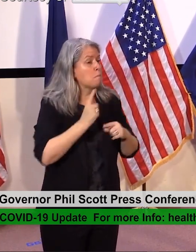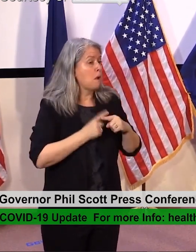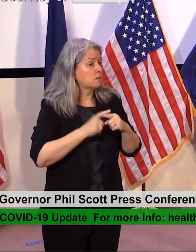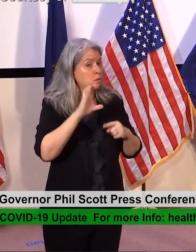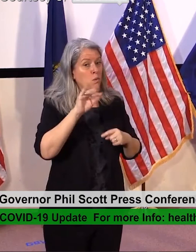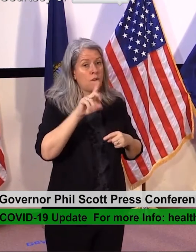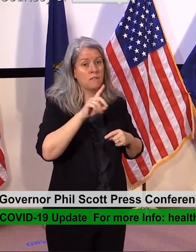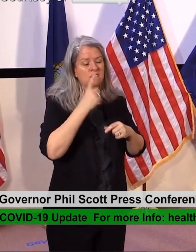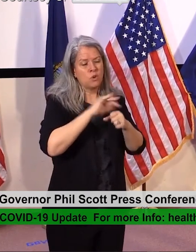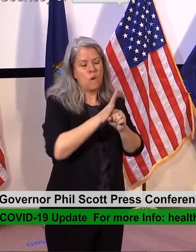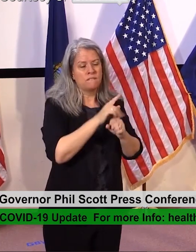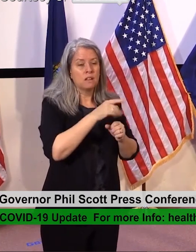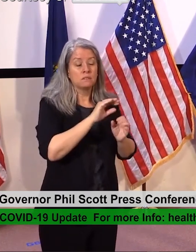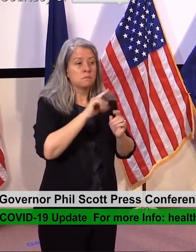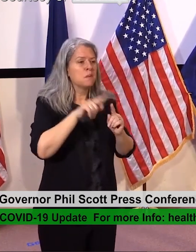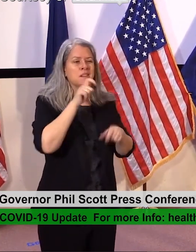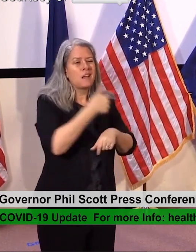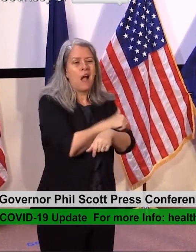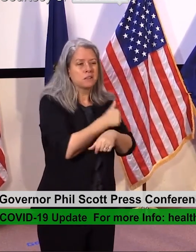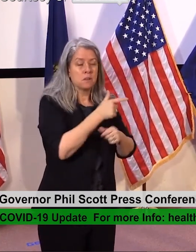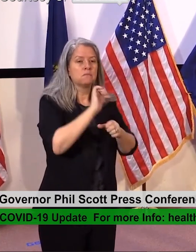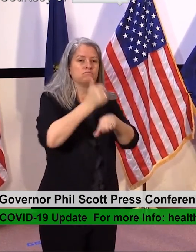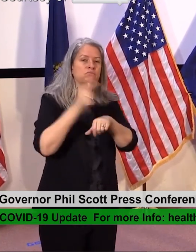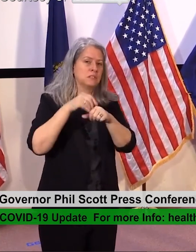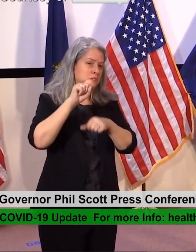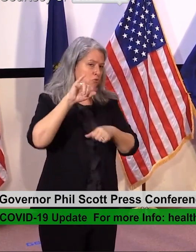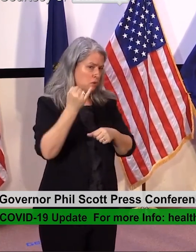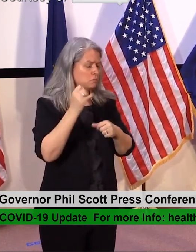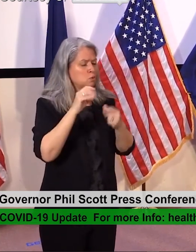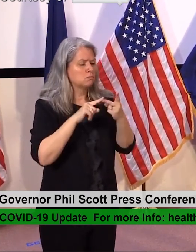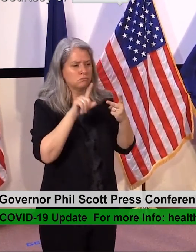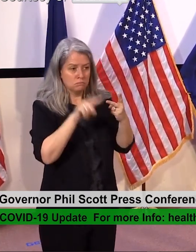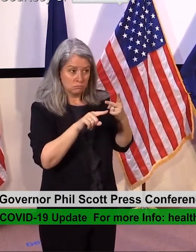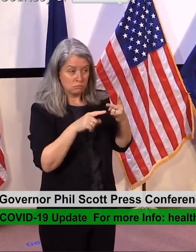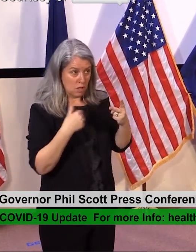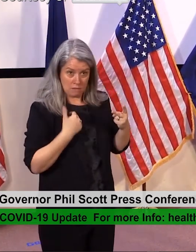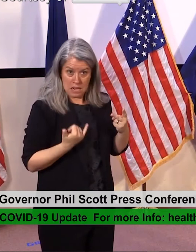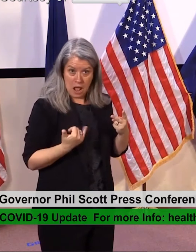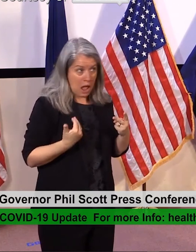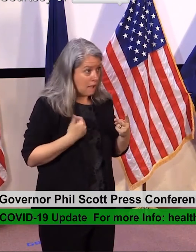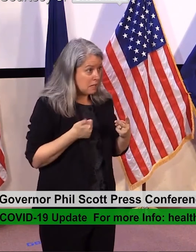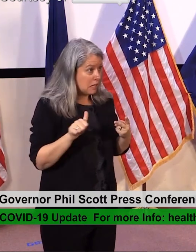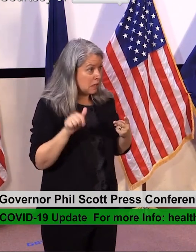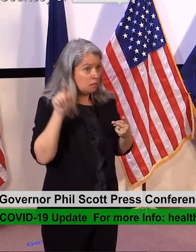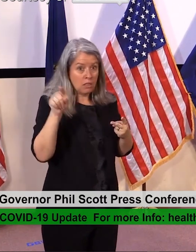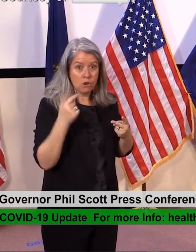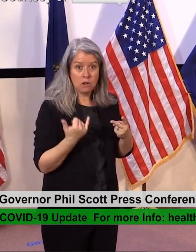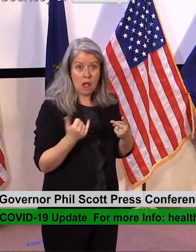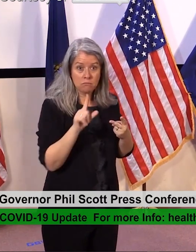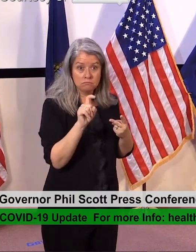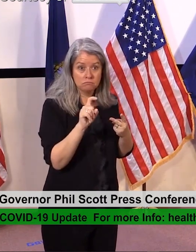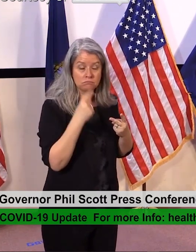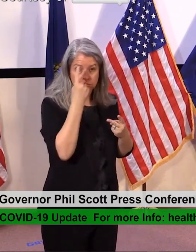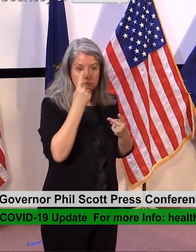positive for COVID-19 but do not need to be hospitalized. So my question there is, are there currently people in that condition at